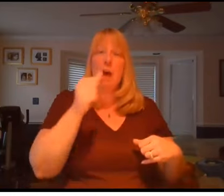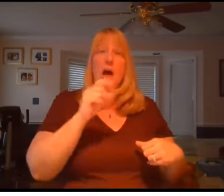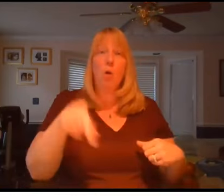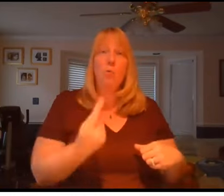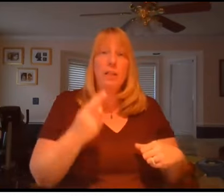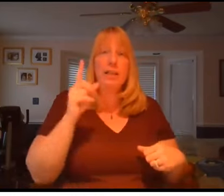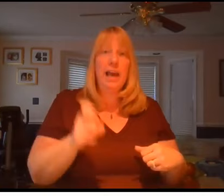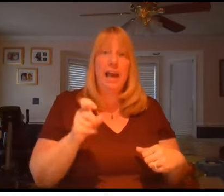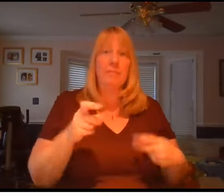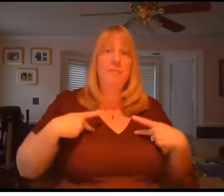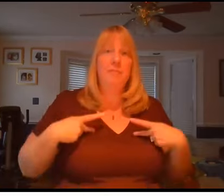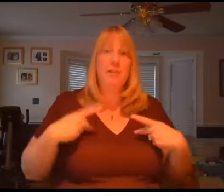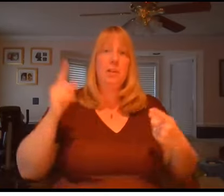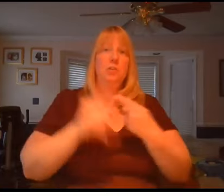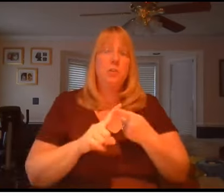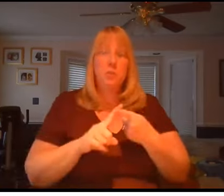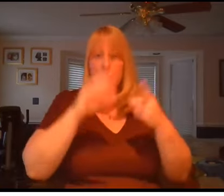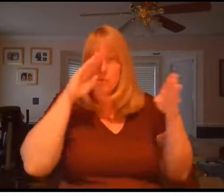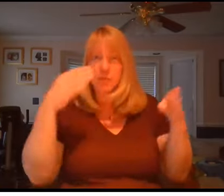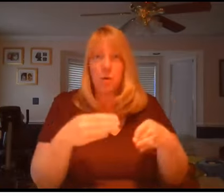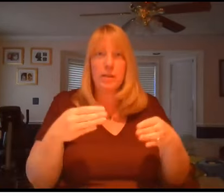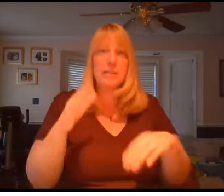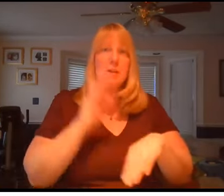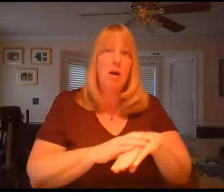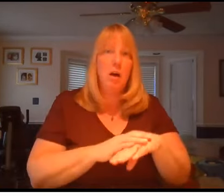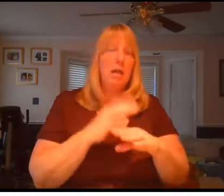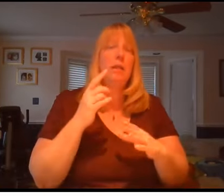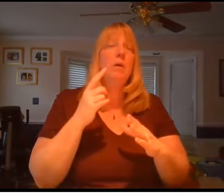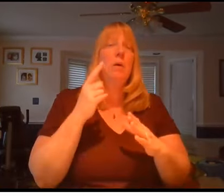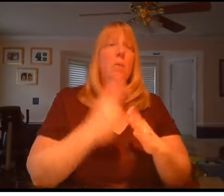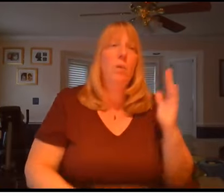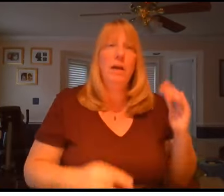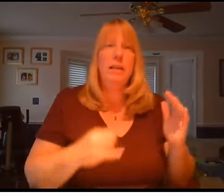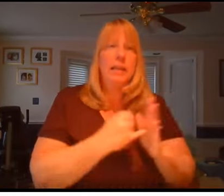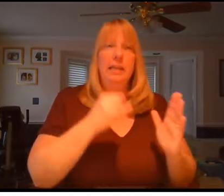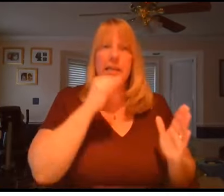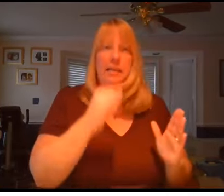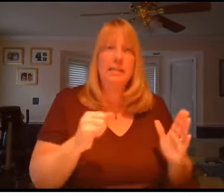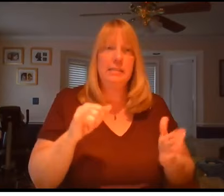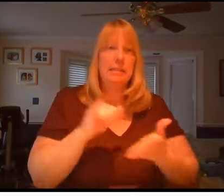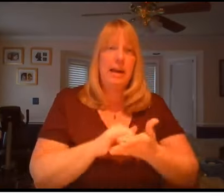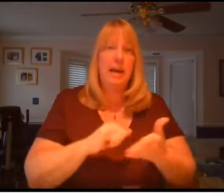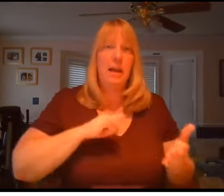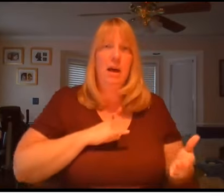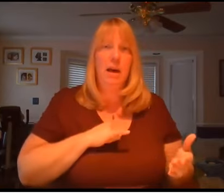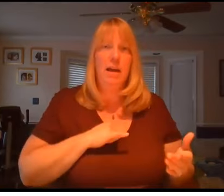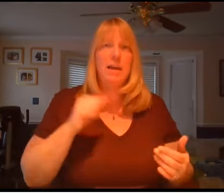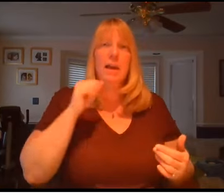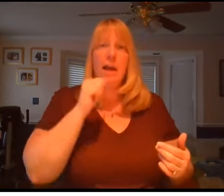Because now I'm not only asking for your focus on what it is